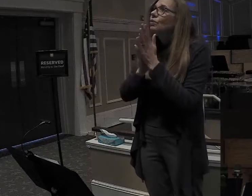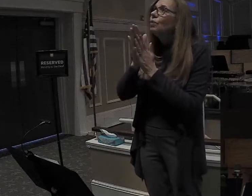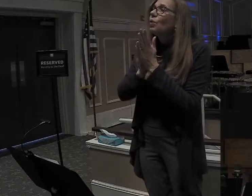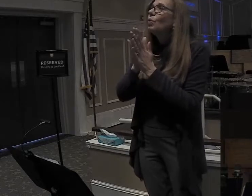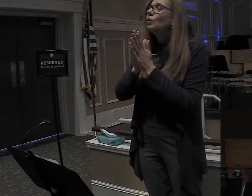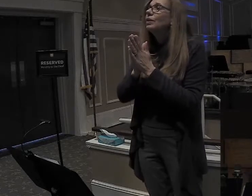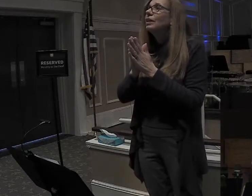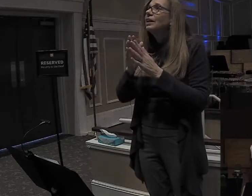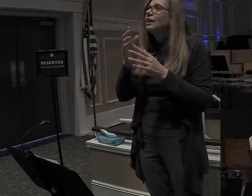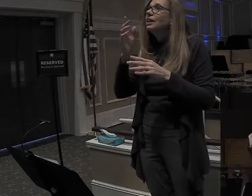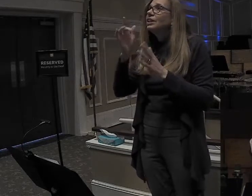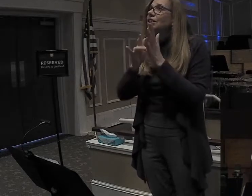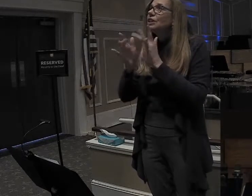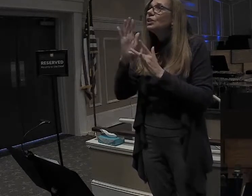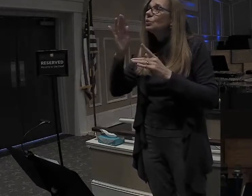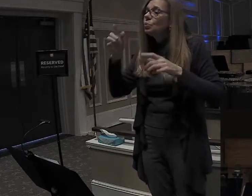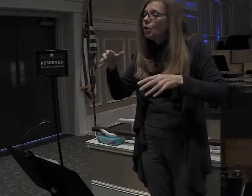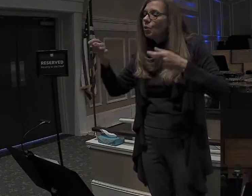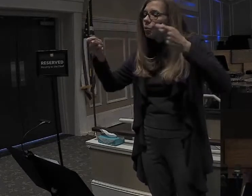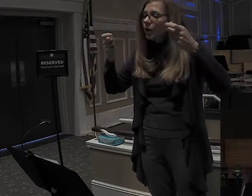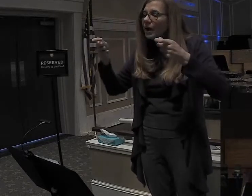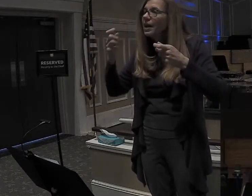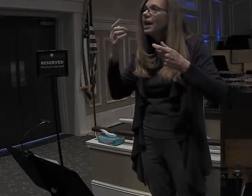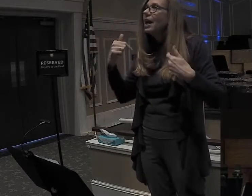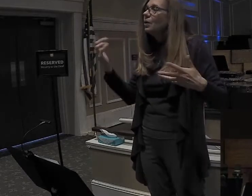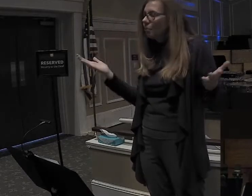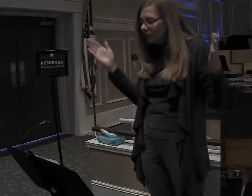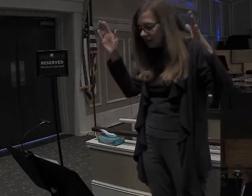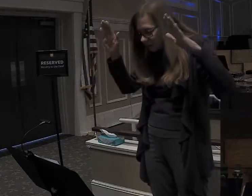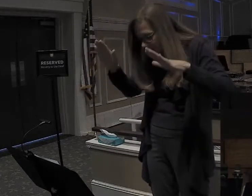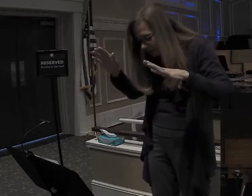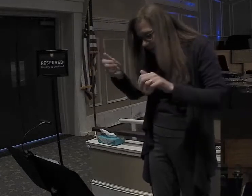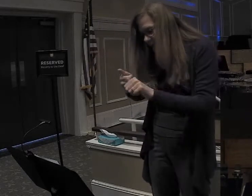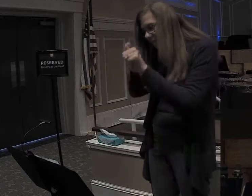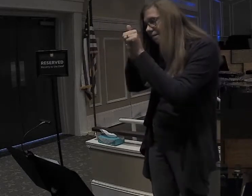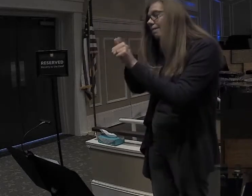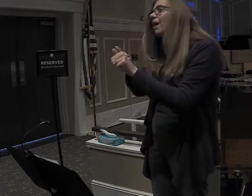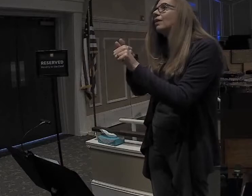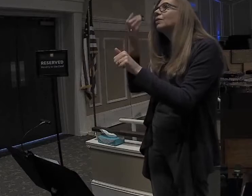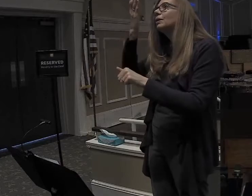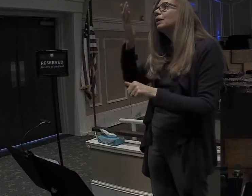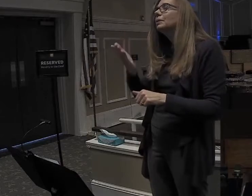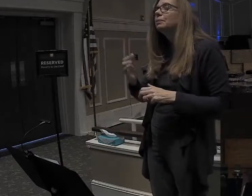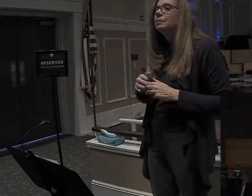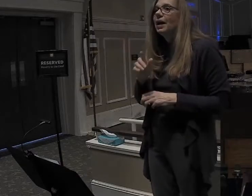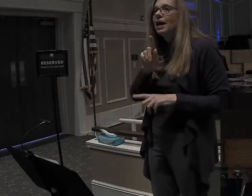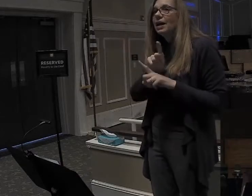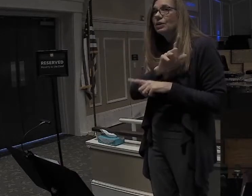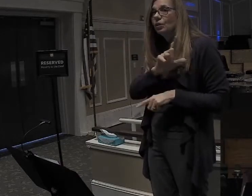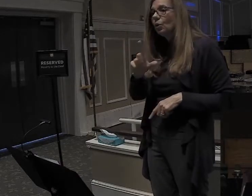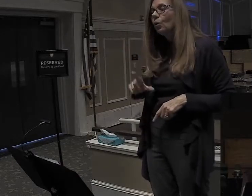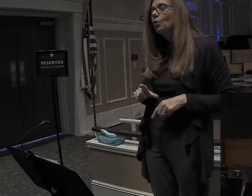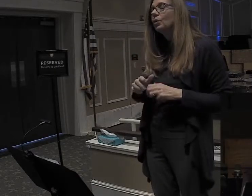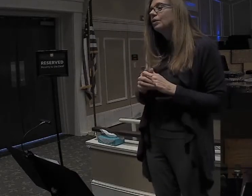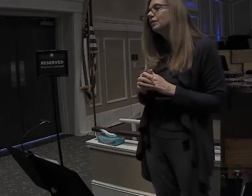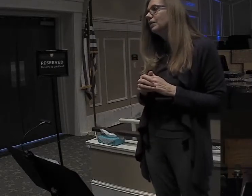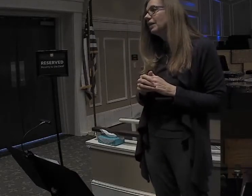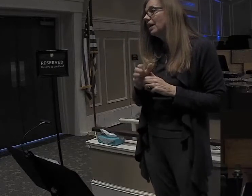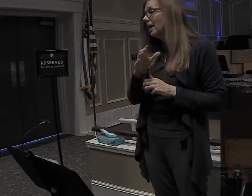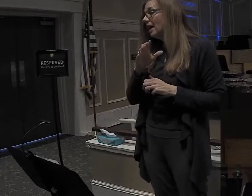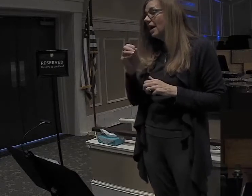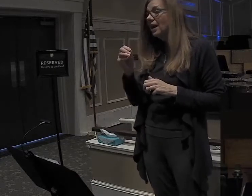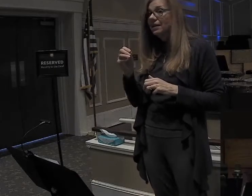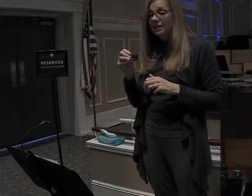realization of his reign as we bend the knee to his lordship today. And all the while, we have existed in a